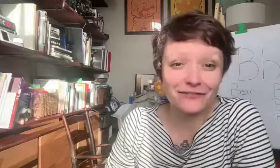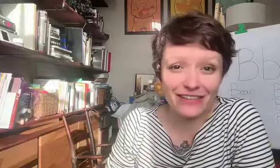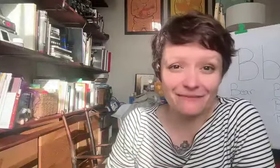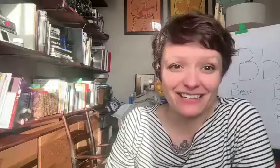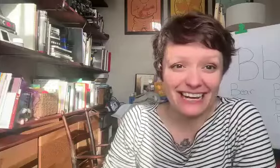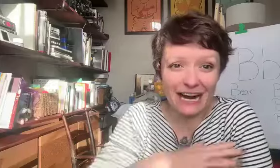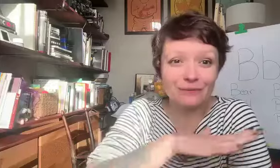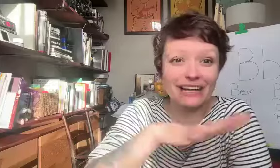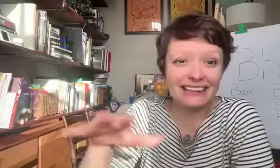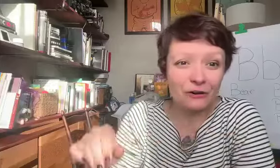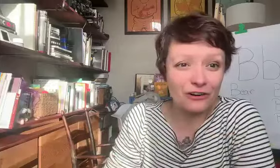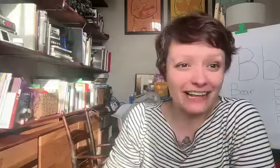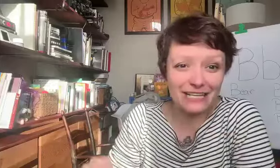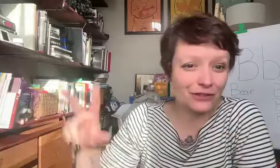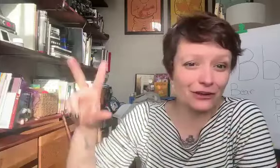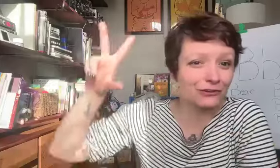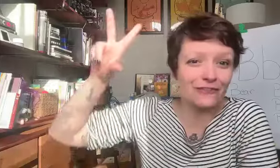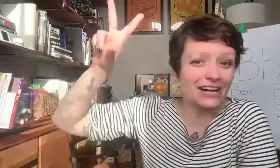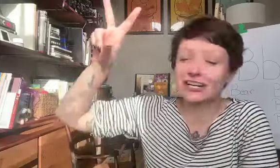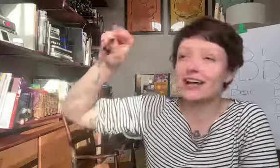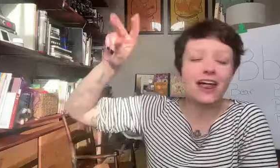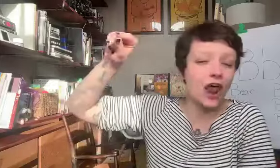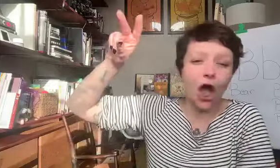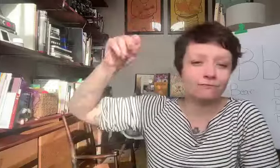for them. You kind of blanket the whole class with a good old fashioned.